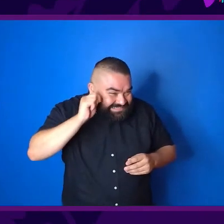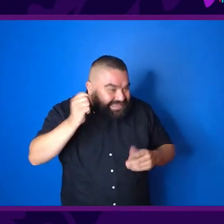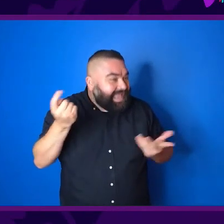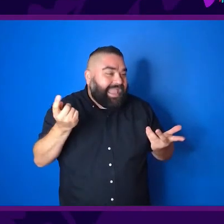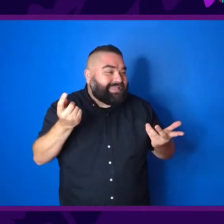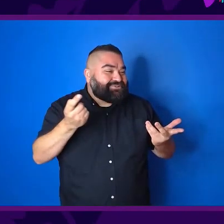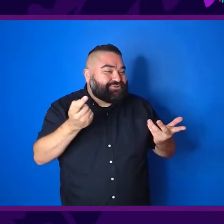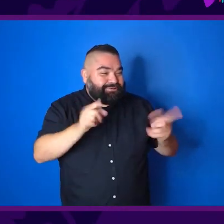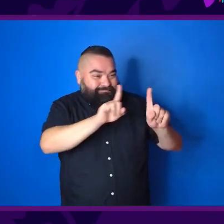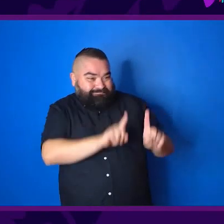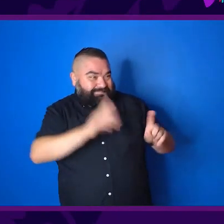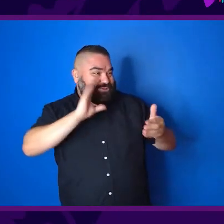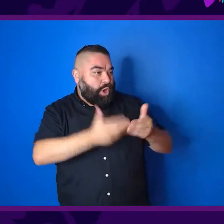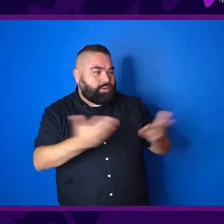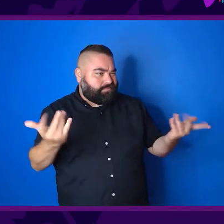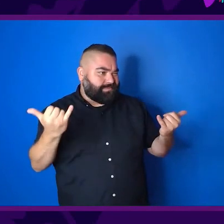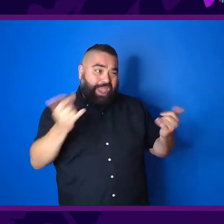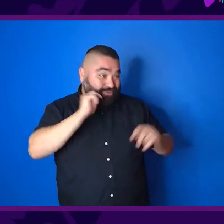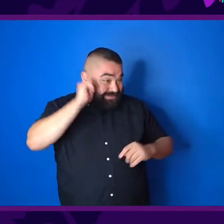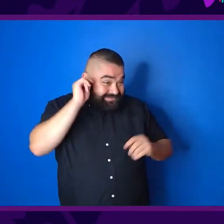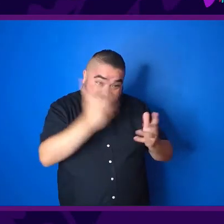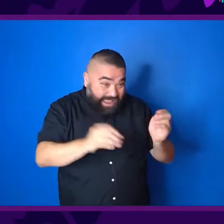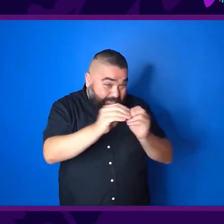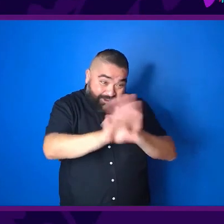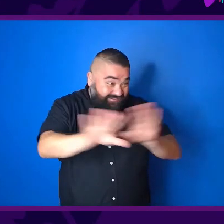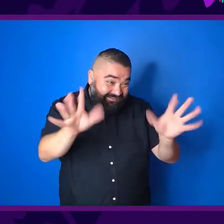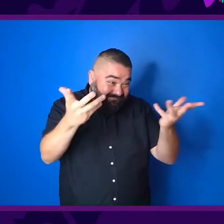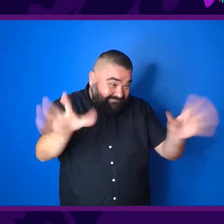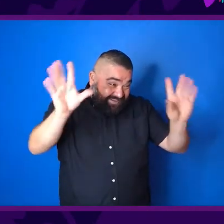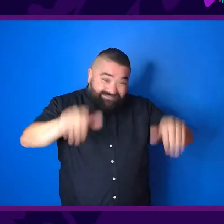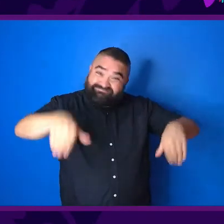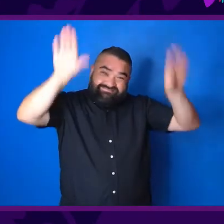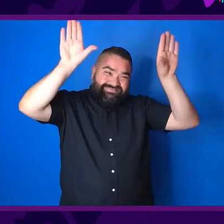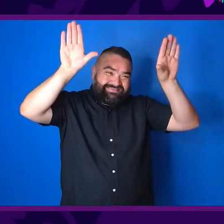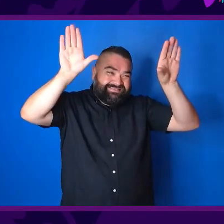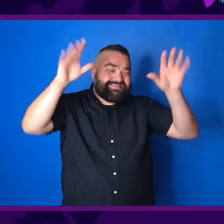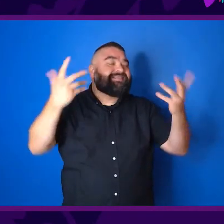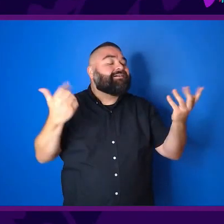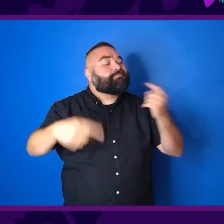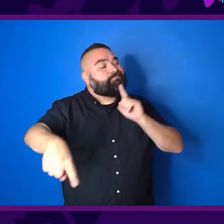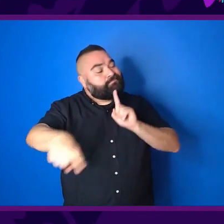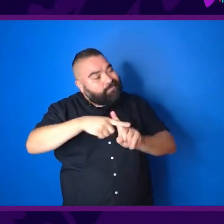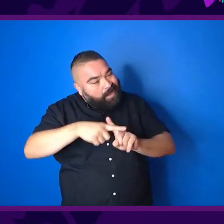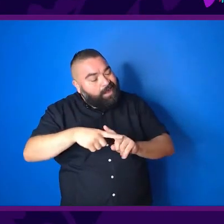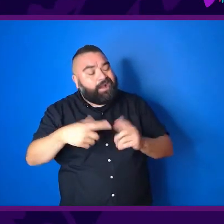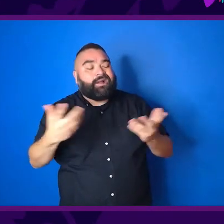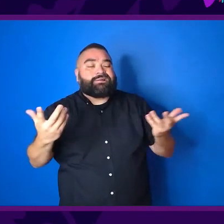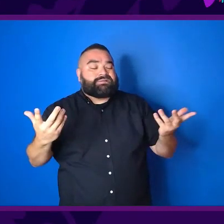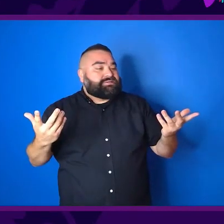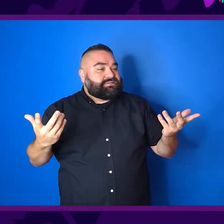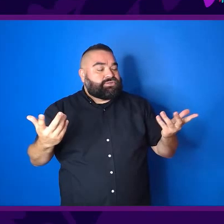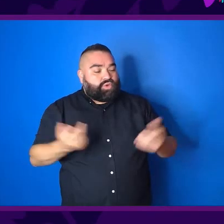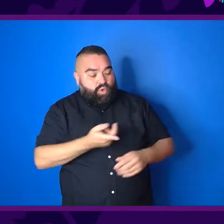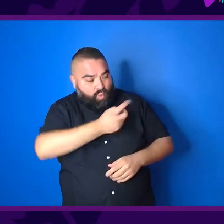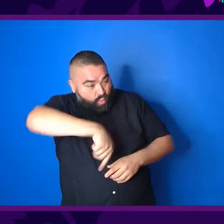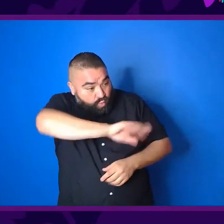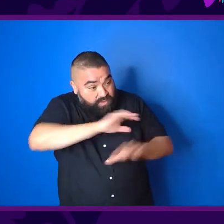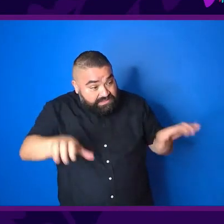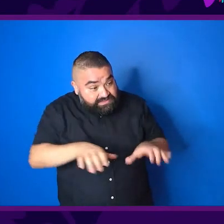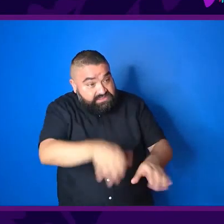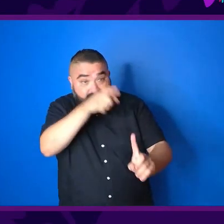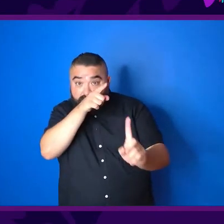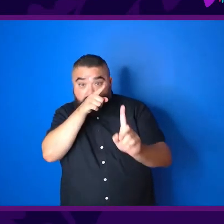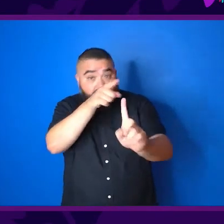teenagers anymore, but also what the things that we did in the service of trying